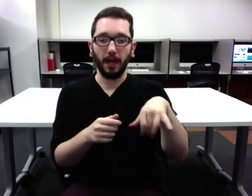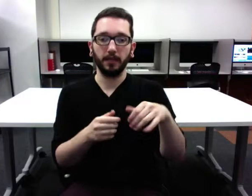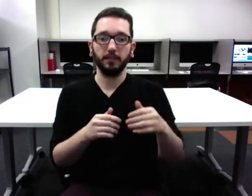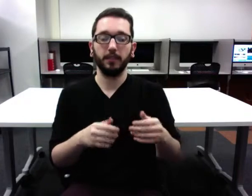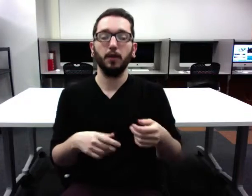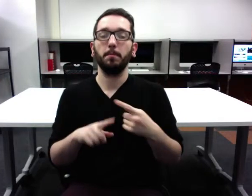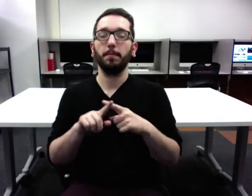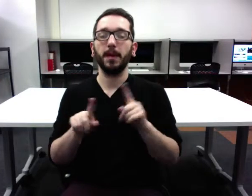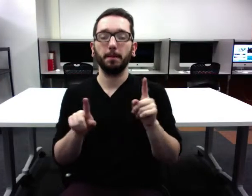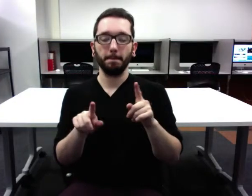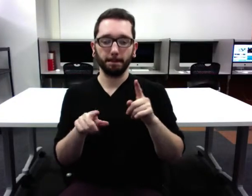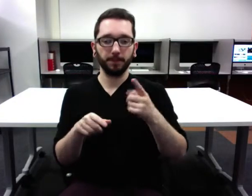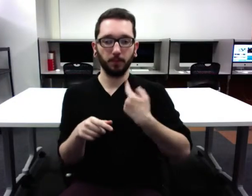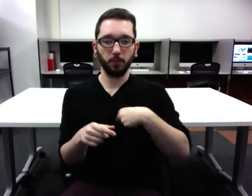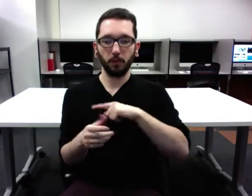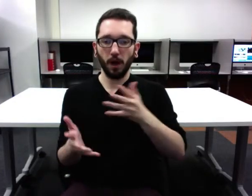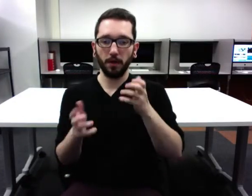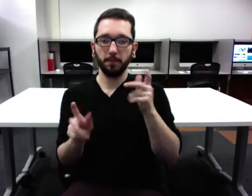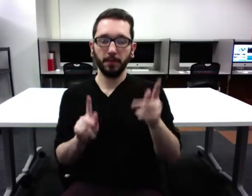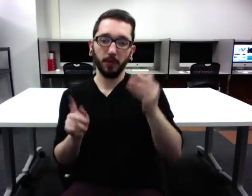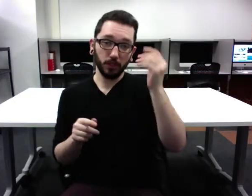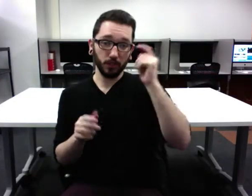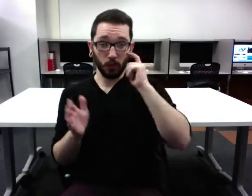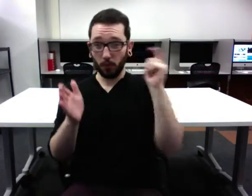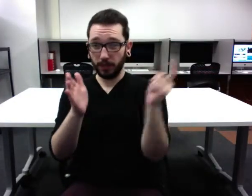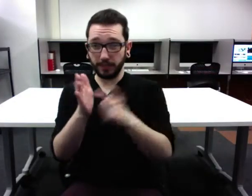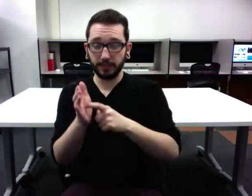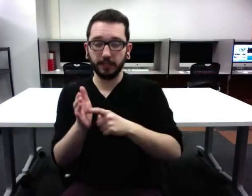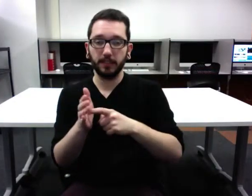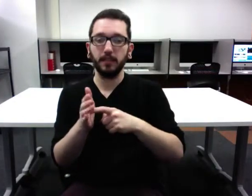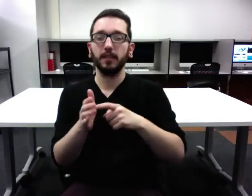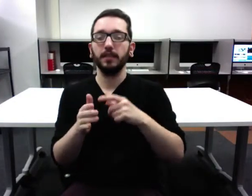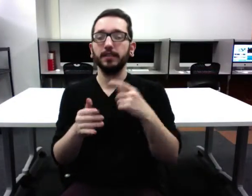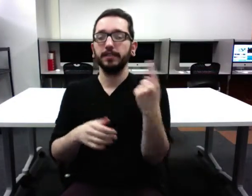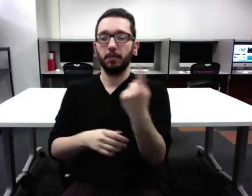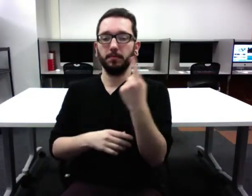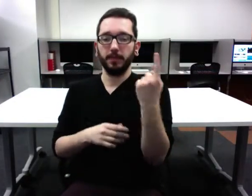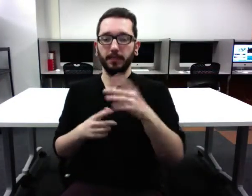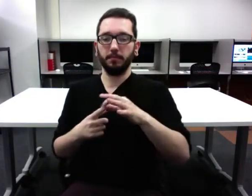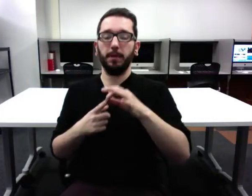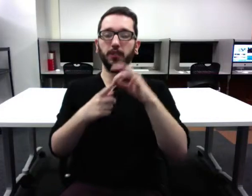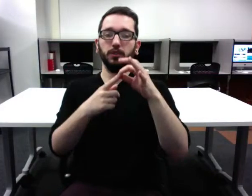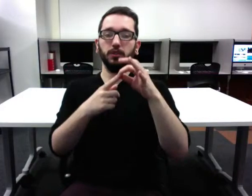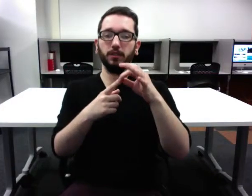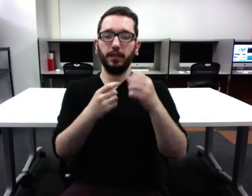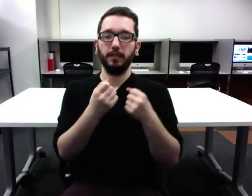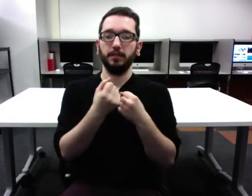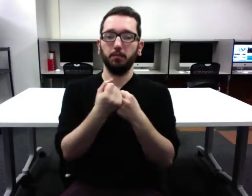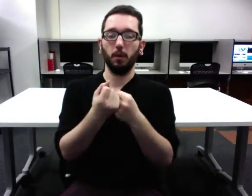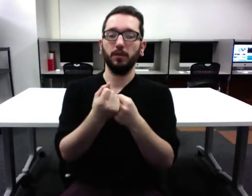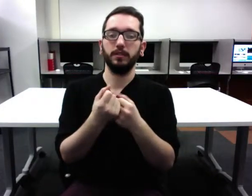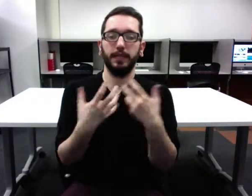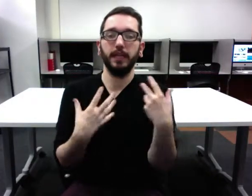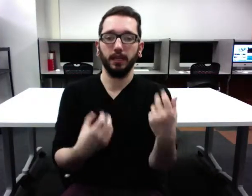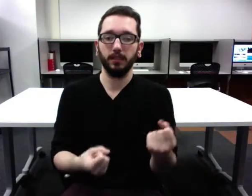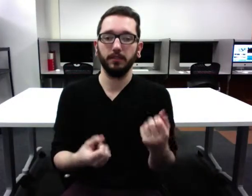that might be effective as a treatment, or notice something else, because that's really how most science advances. And it comes from that